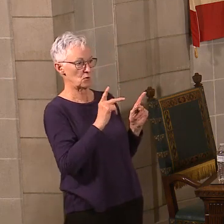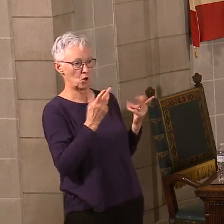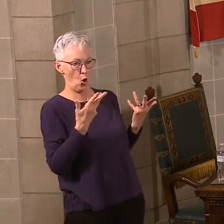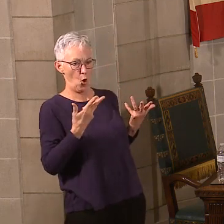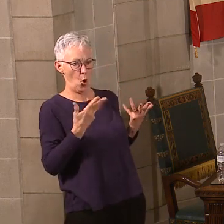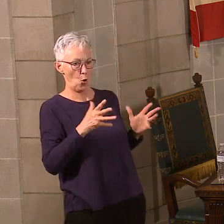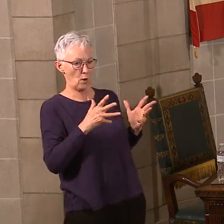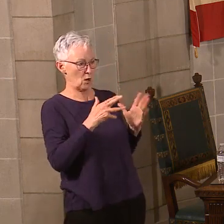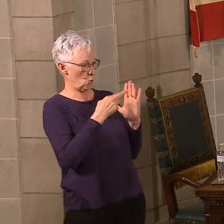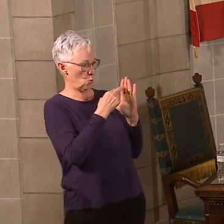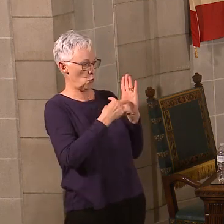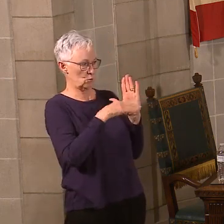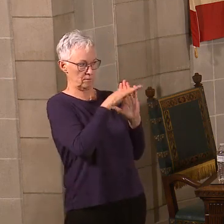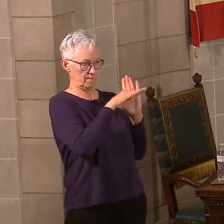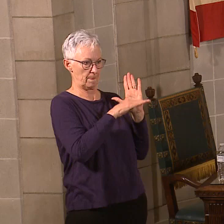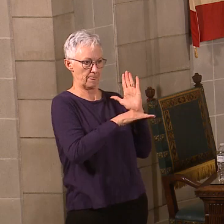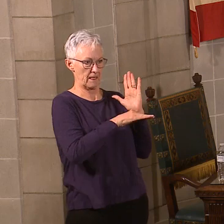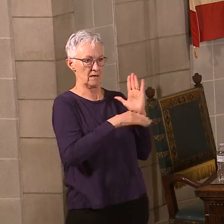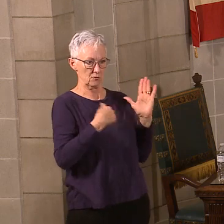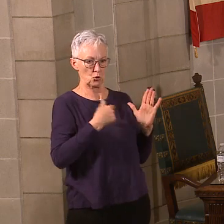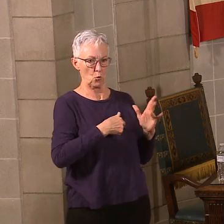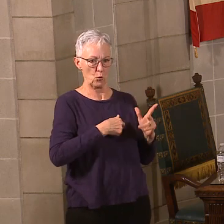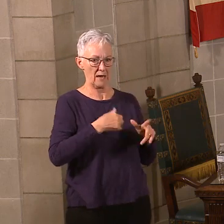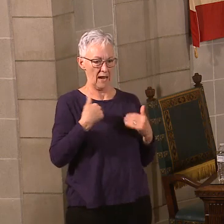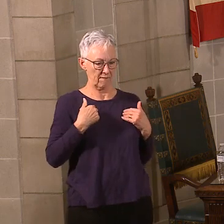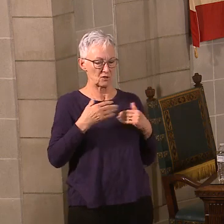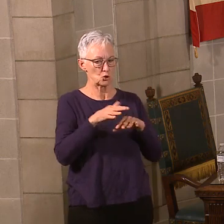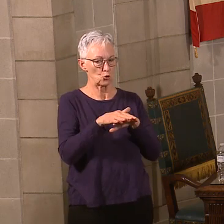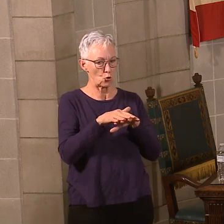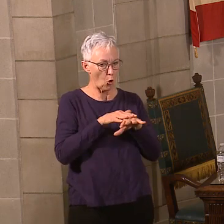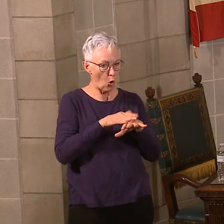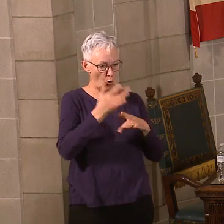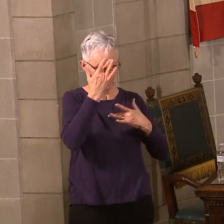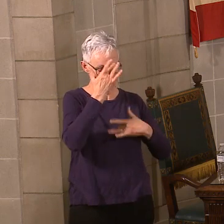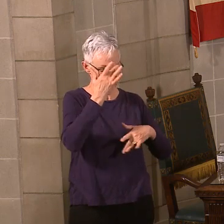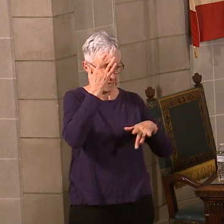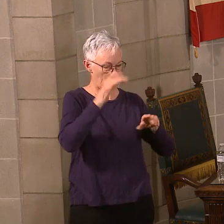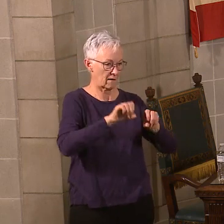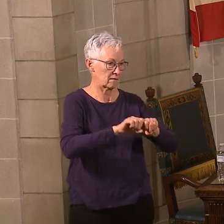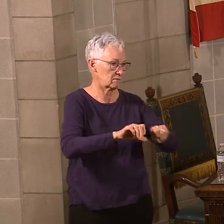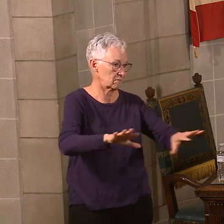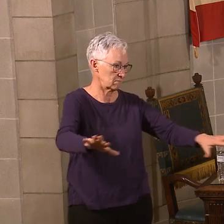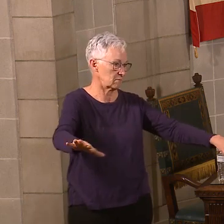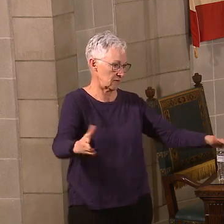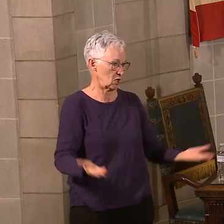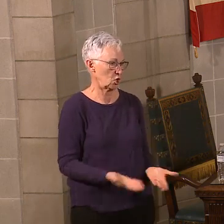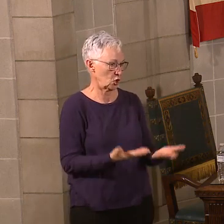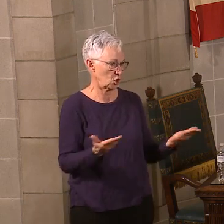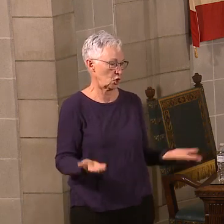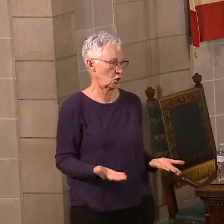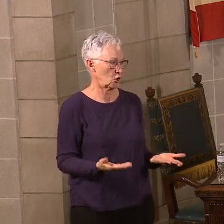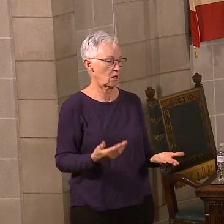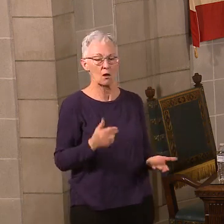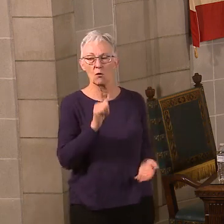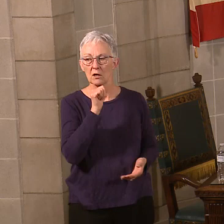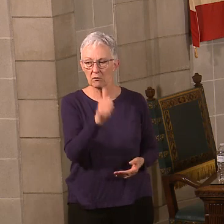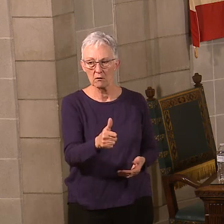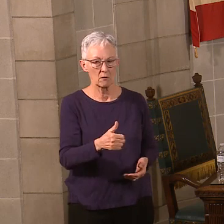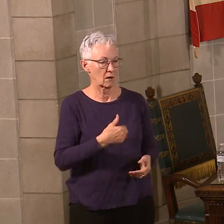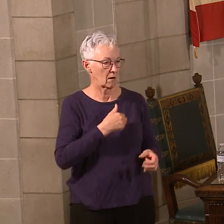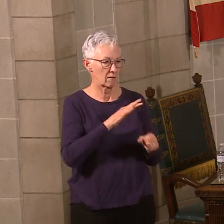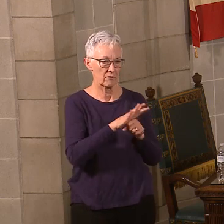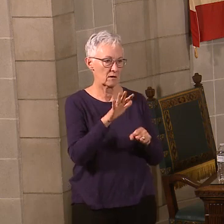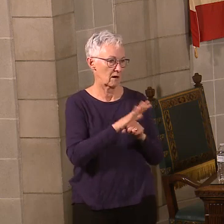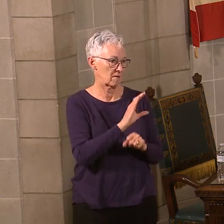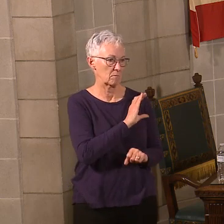rules and the social distancing to be able to do that. What this really needs is every Nebraskan to participate. We don't have enough police to force every